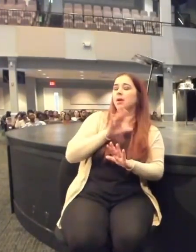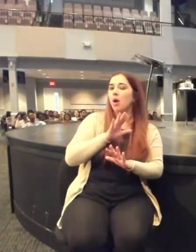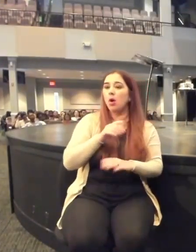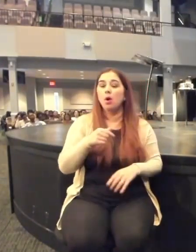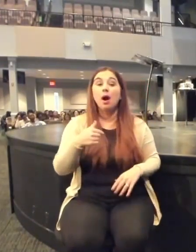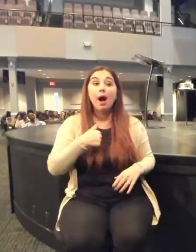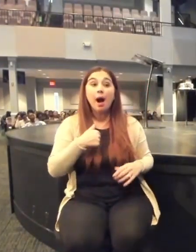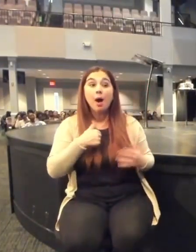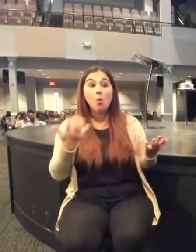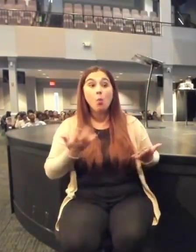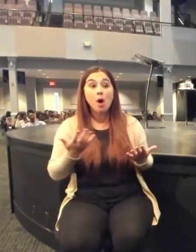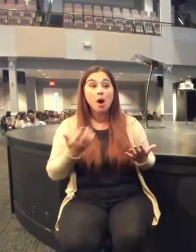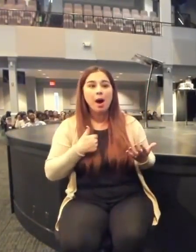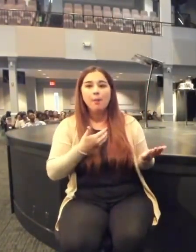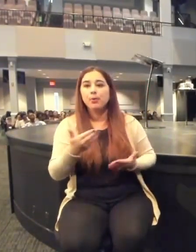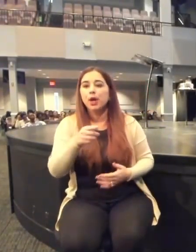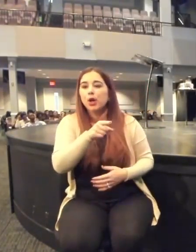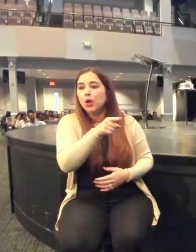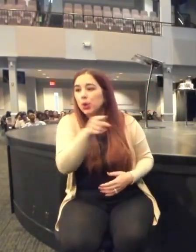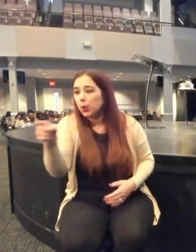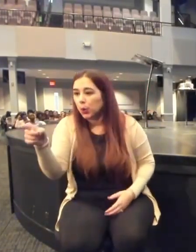next pronoun here?